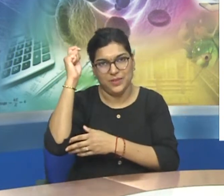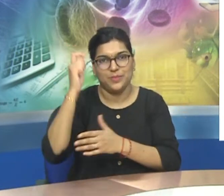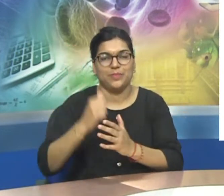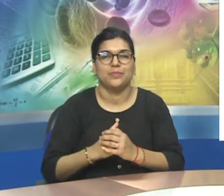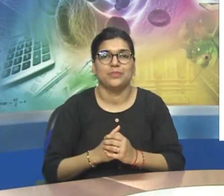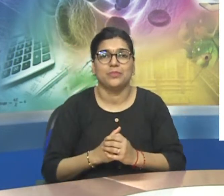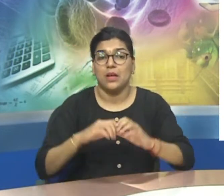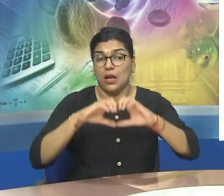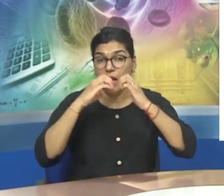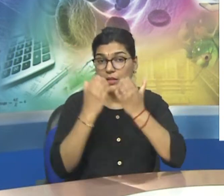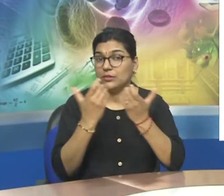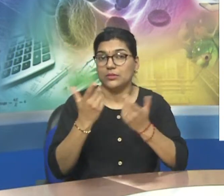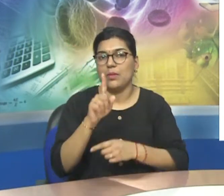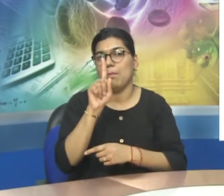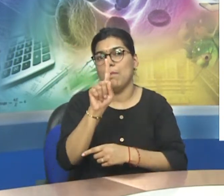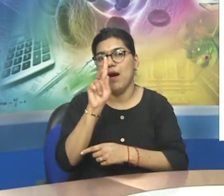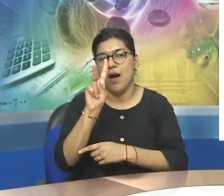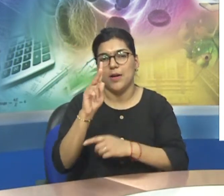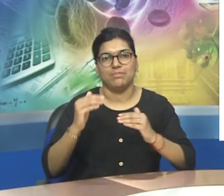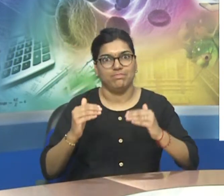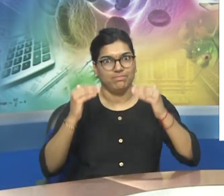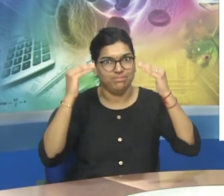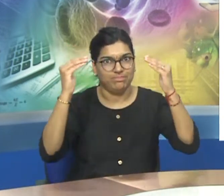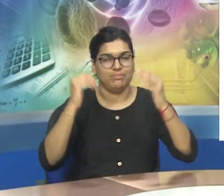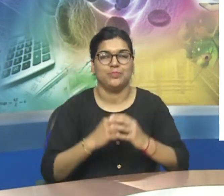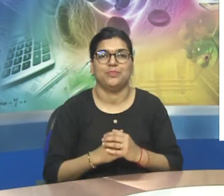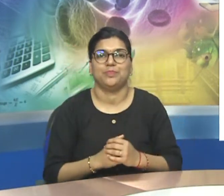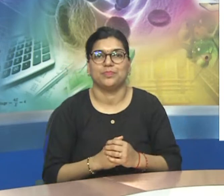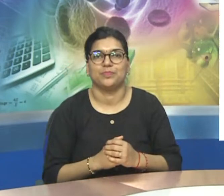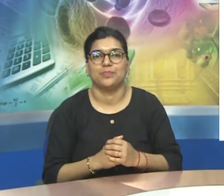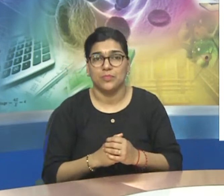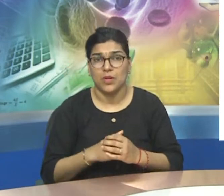English for senior secondary level.